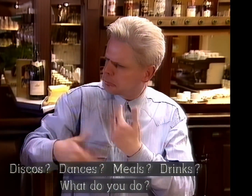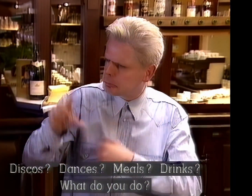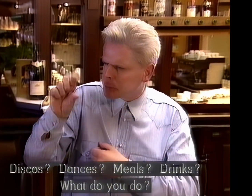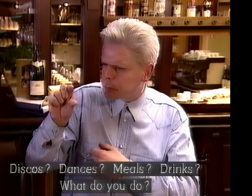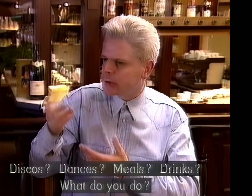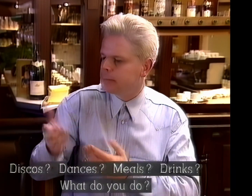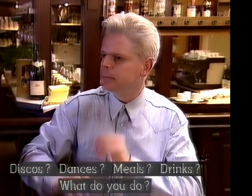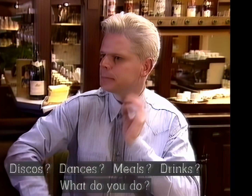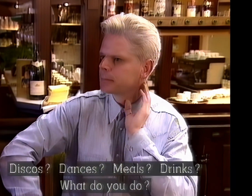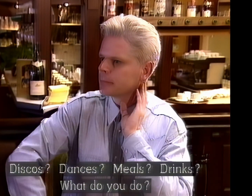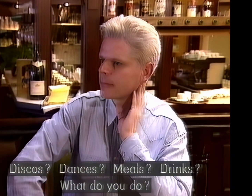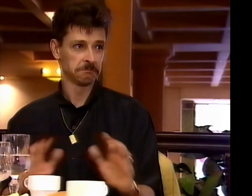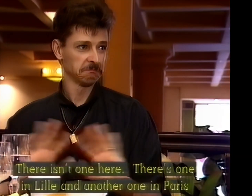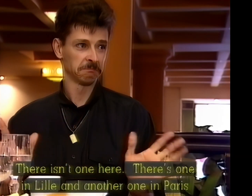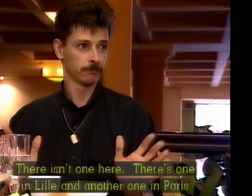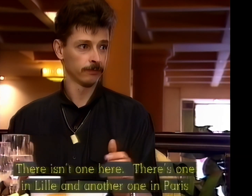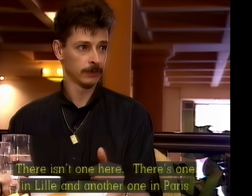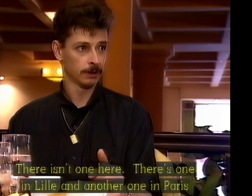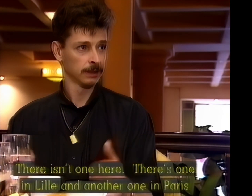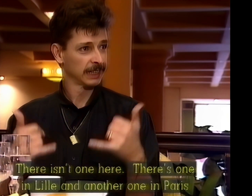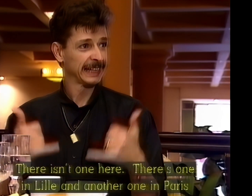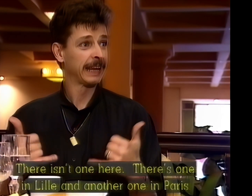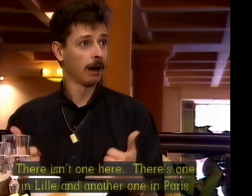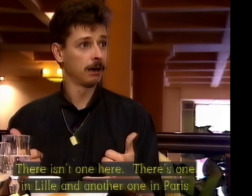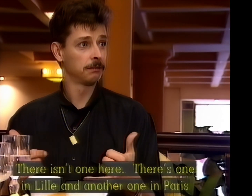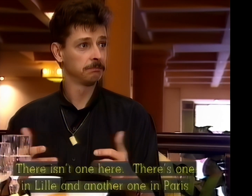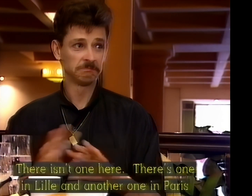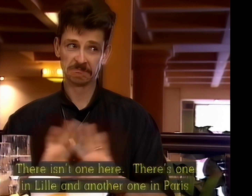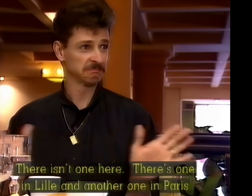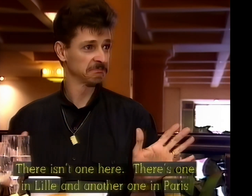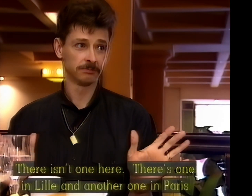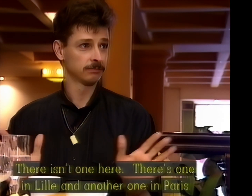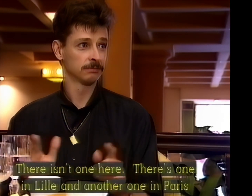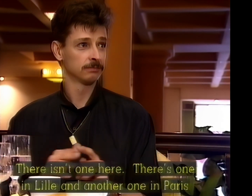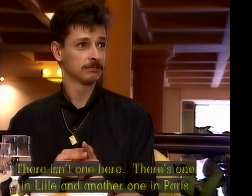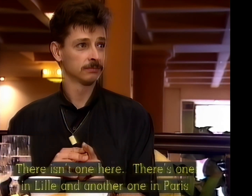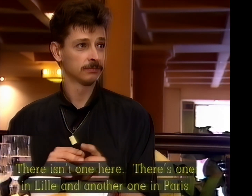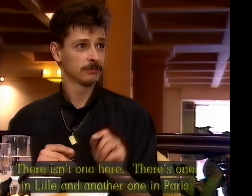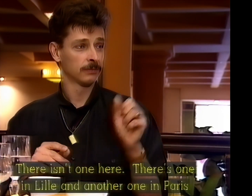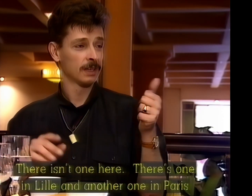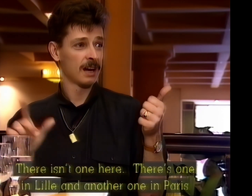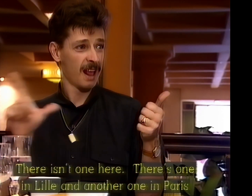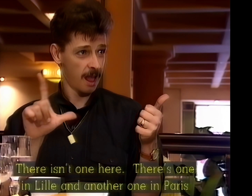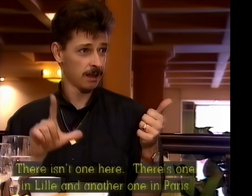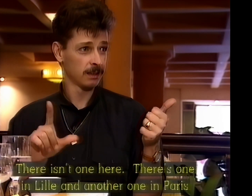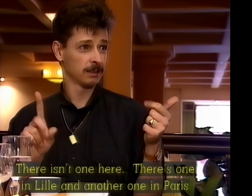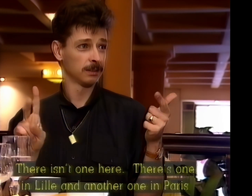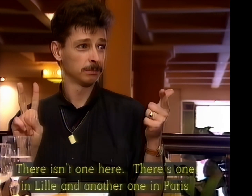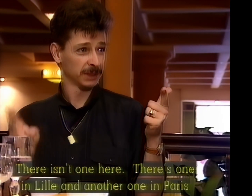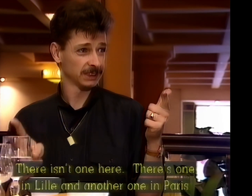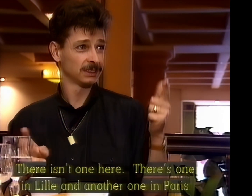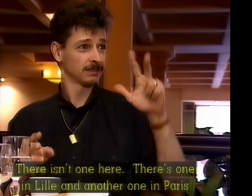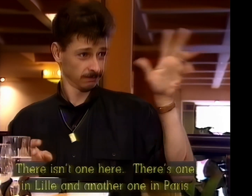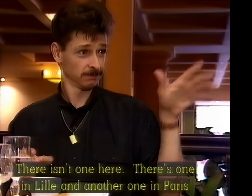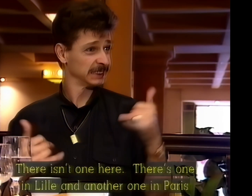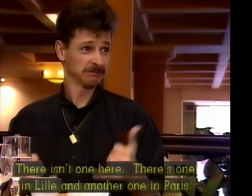What's it like? Tell me a bit about it. Well, there isn't one here. No, there isn't one here. There's one in Lyon, there's another one in